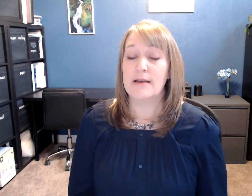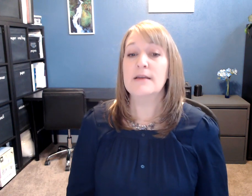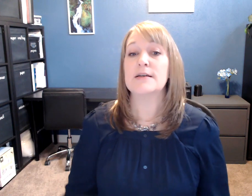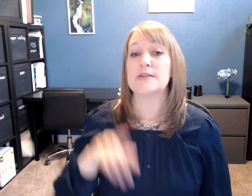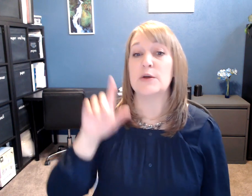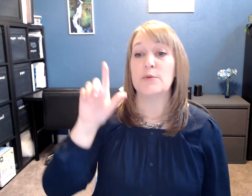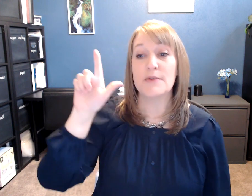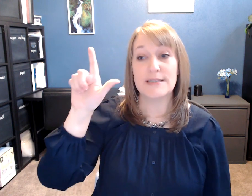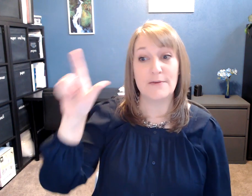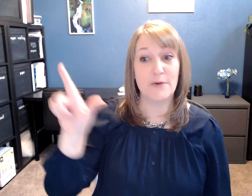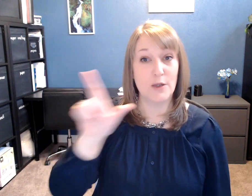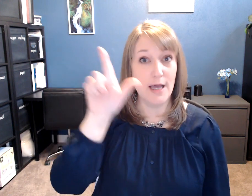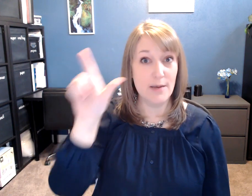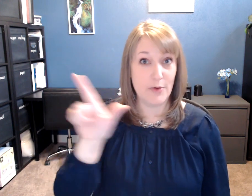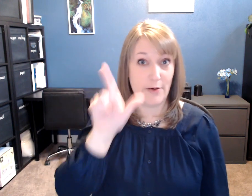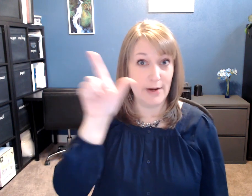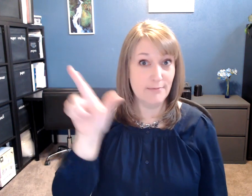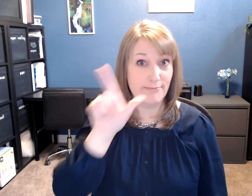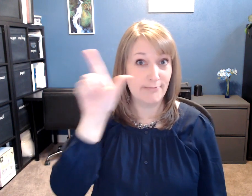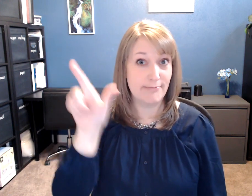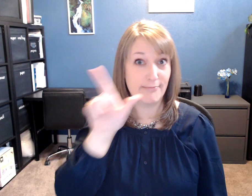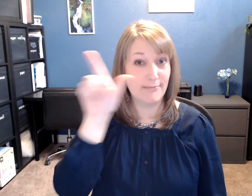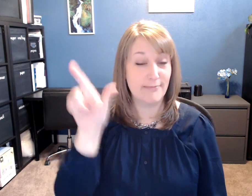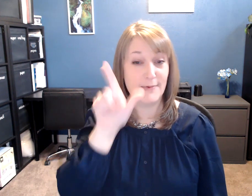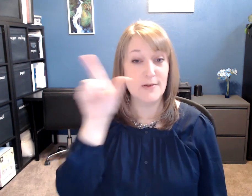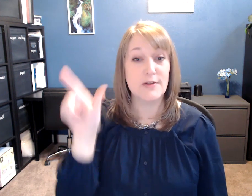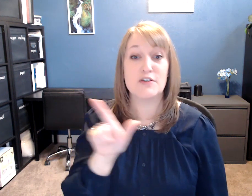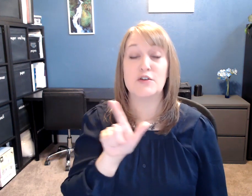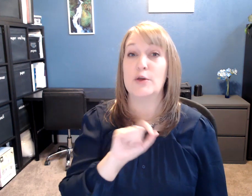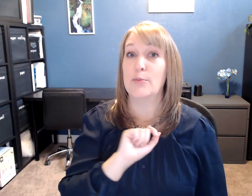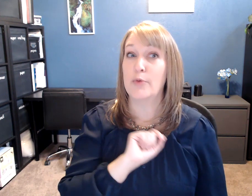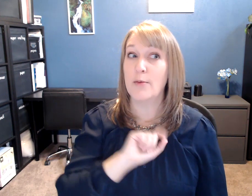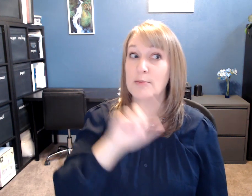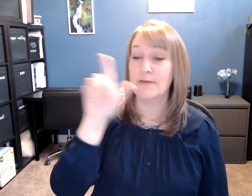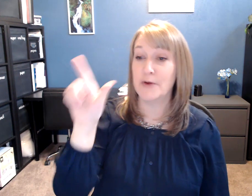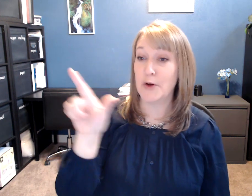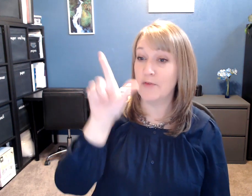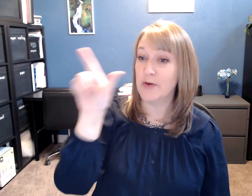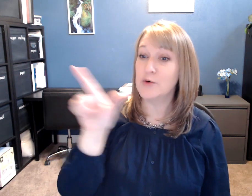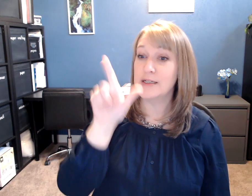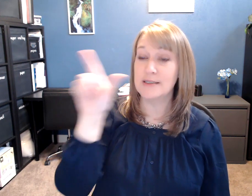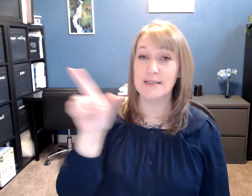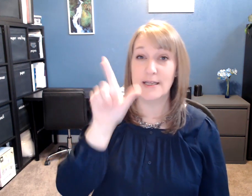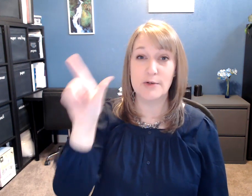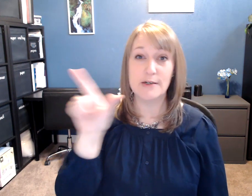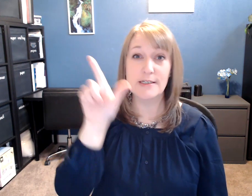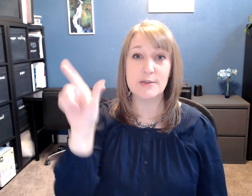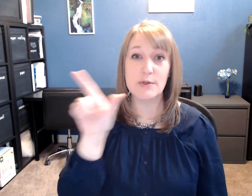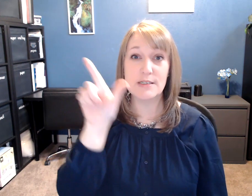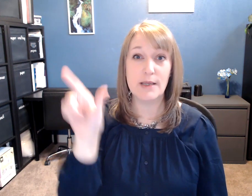Librarian, so you remember the sign for a library. So you can probably figure out very quickly that librarian is going to